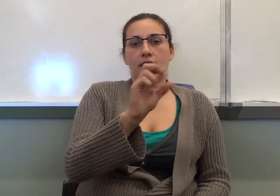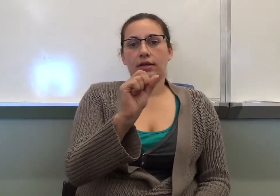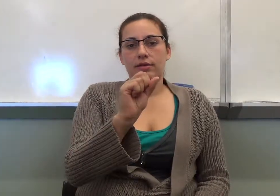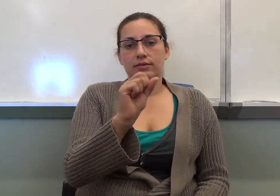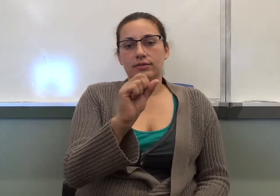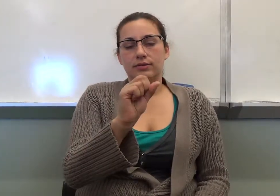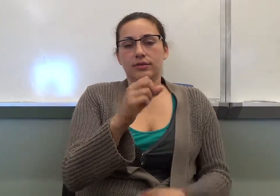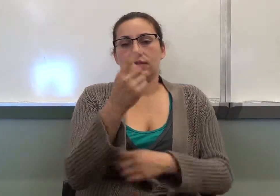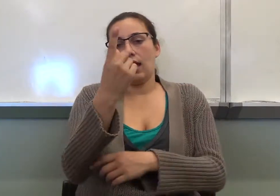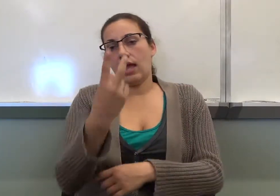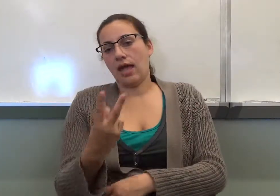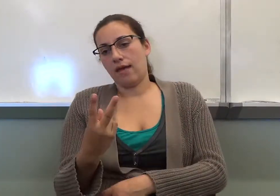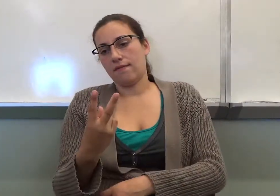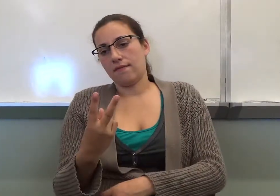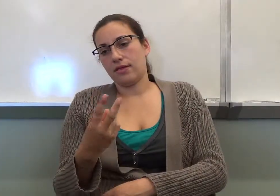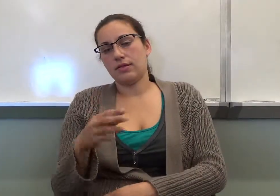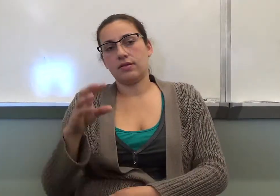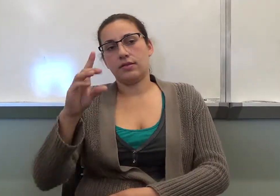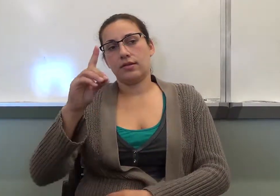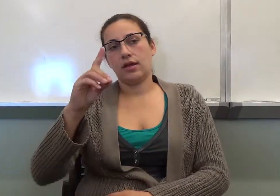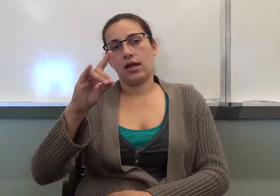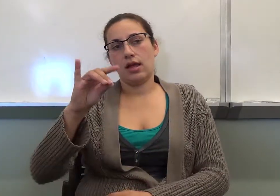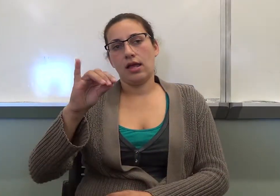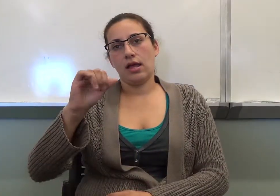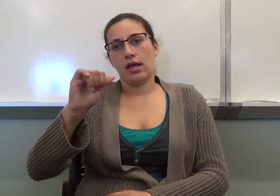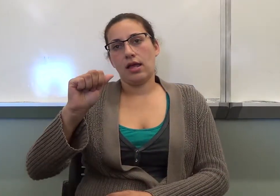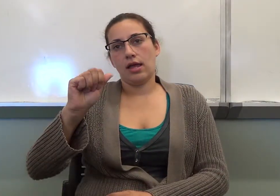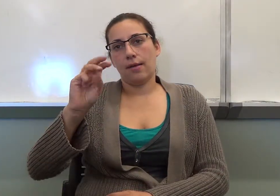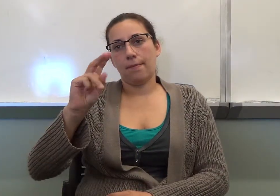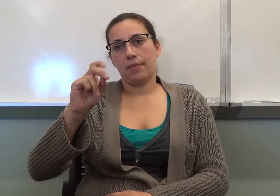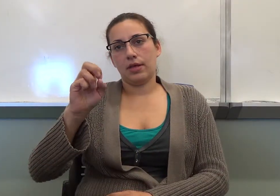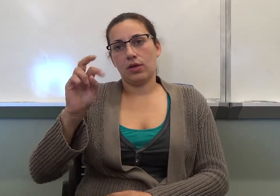Okay, now here's stuff that gets to be kind of strange.